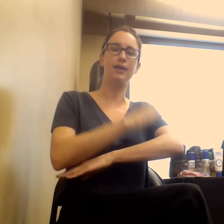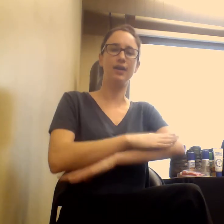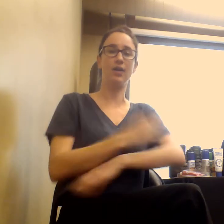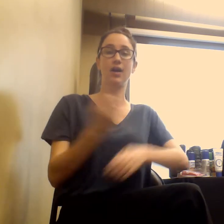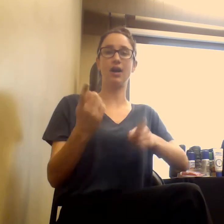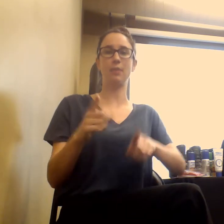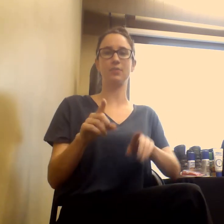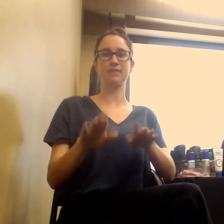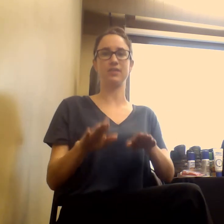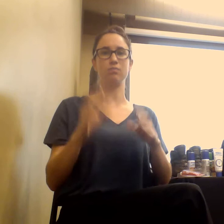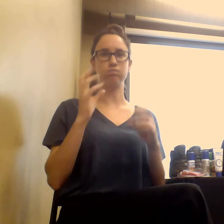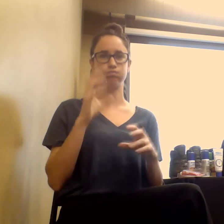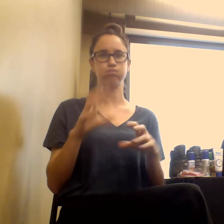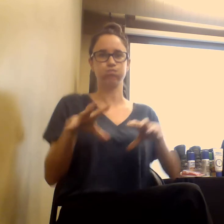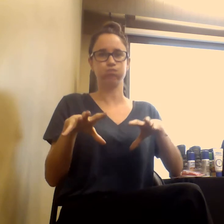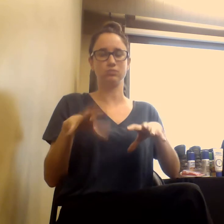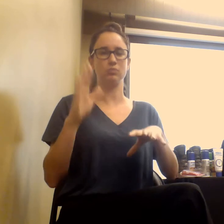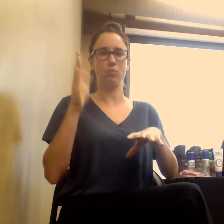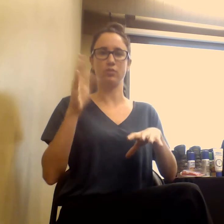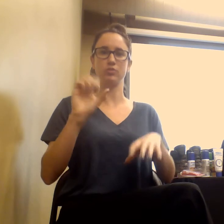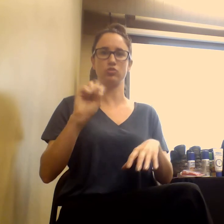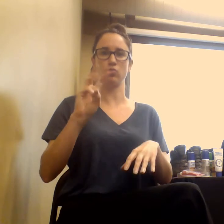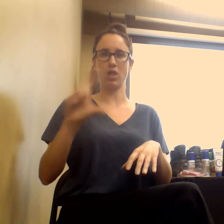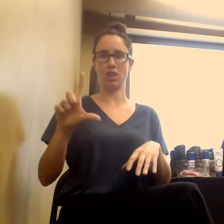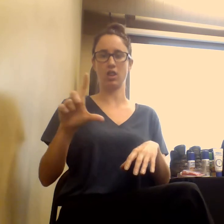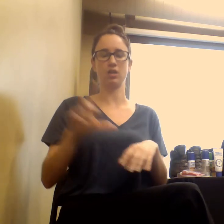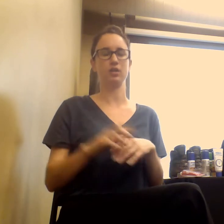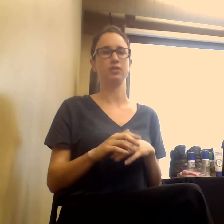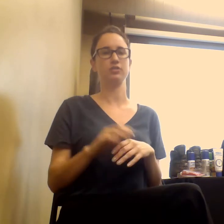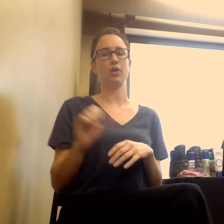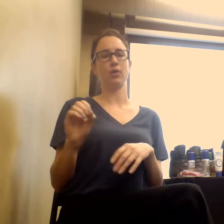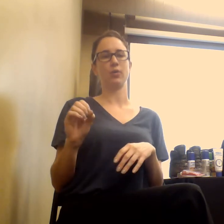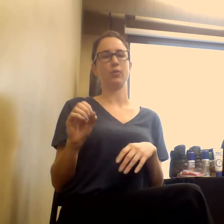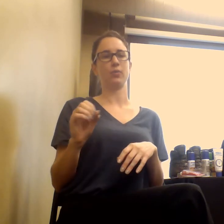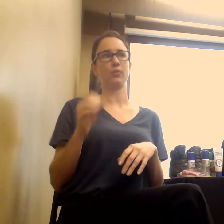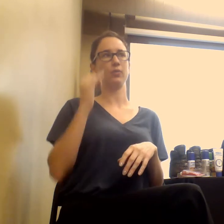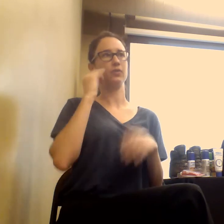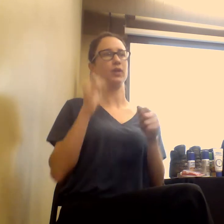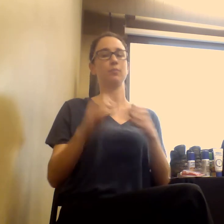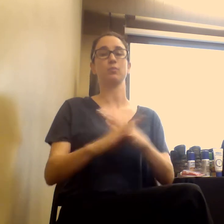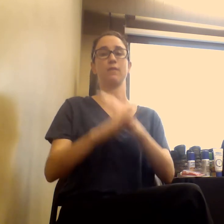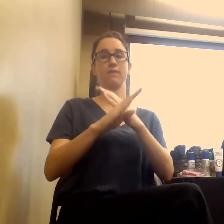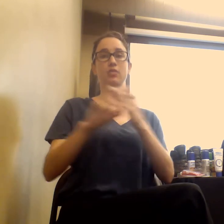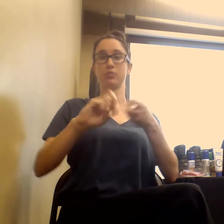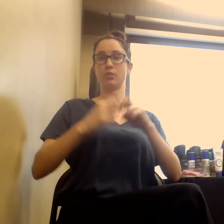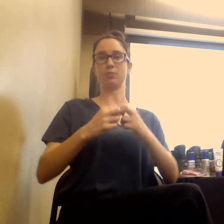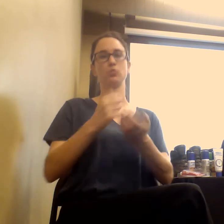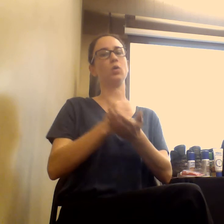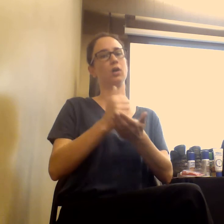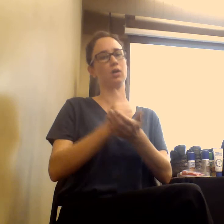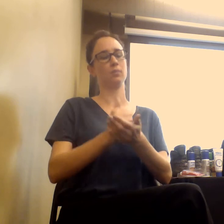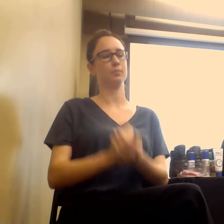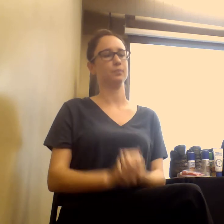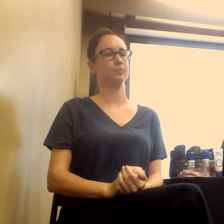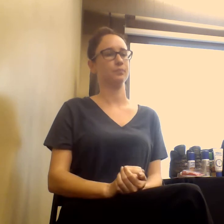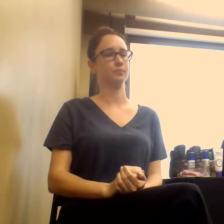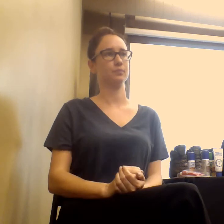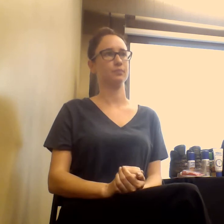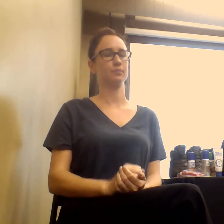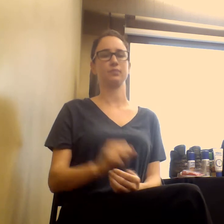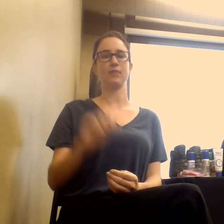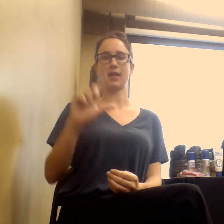more ways you have to lace up your shoes to take care of problems later on is really going to help. And you can also utilize these lace-up techniques